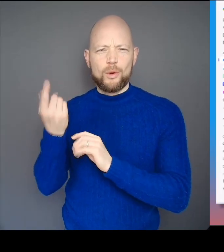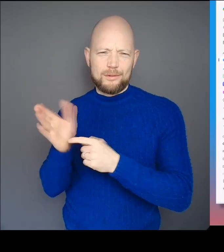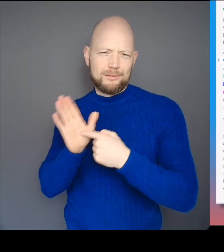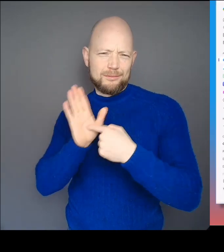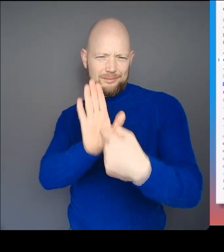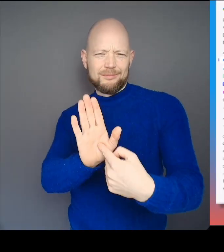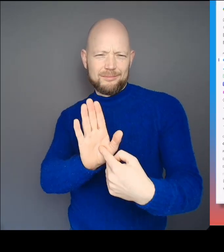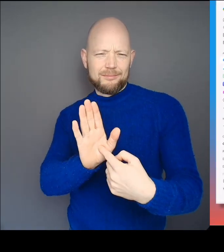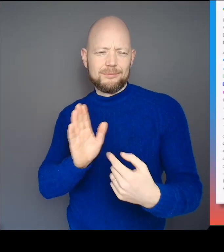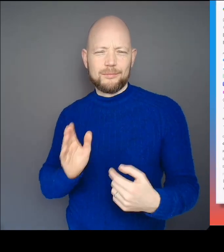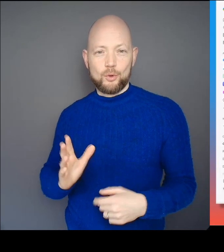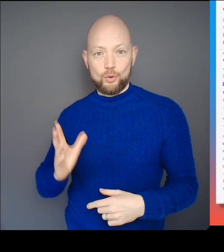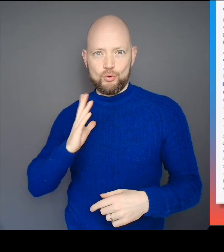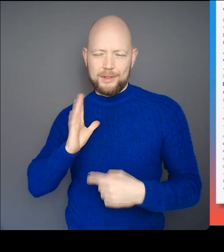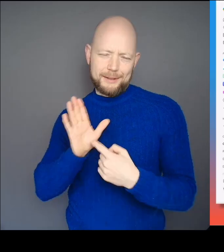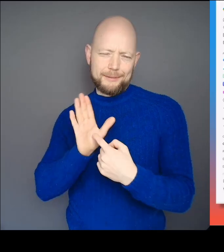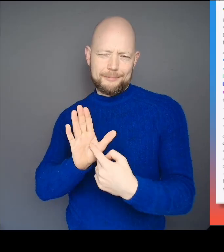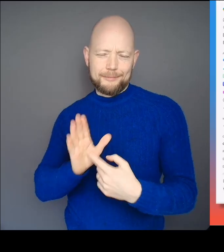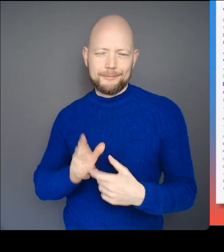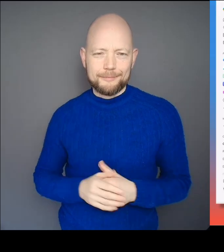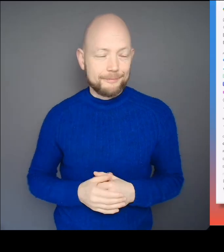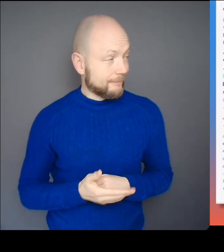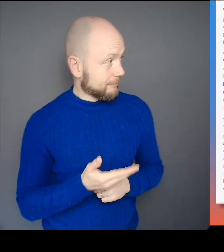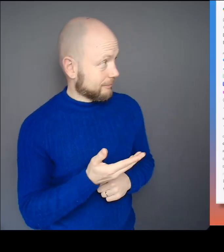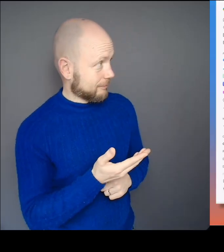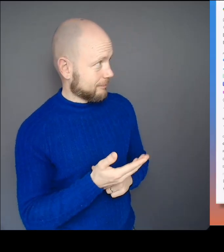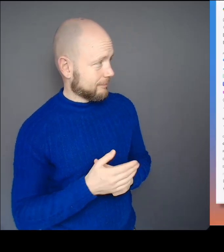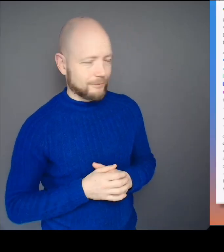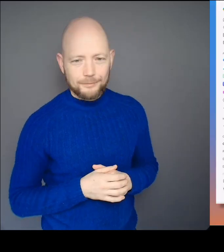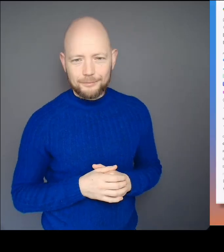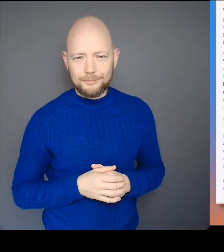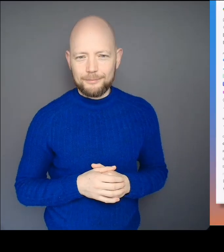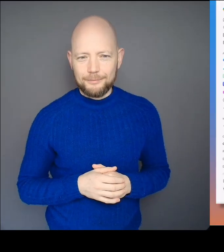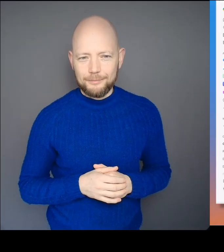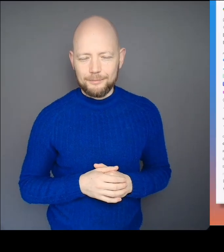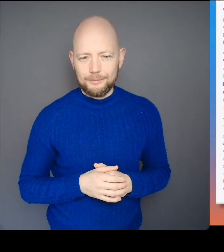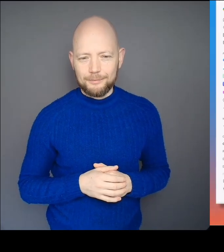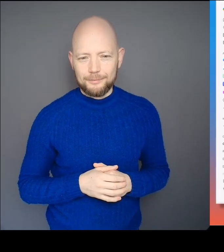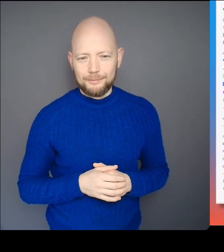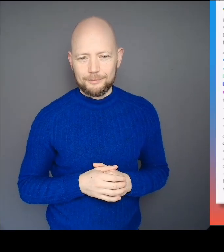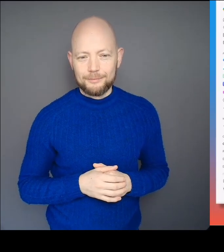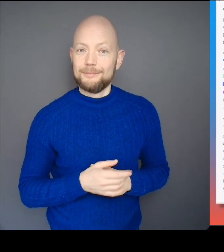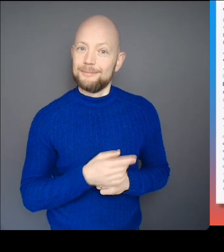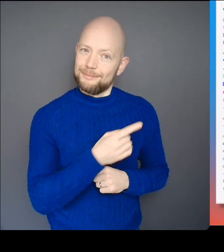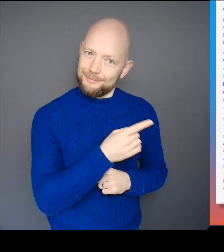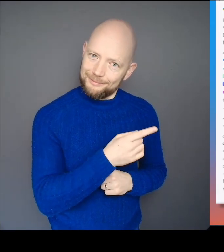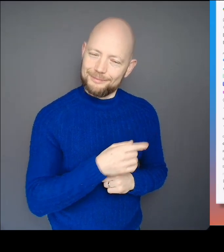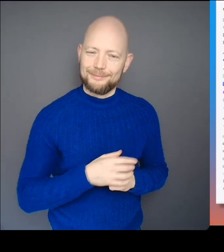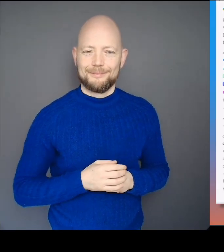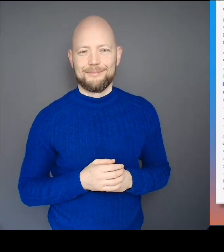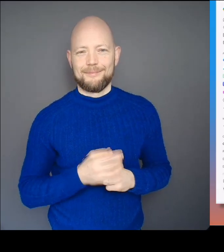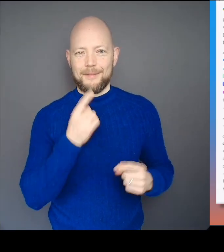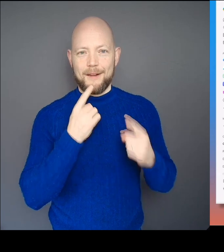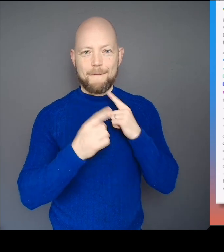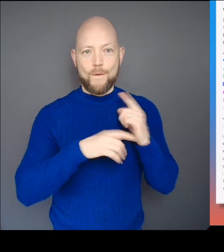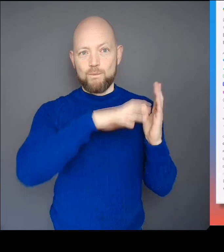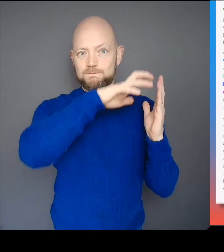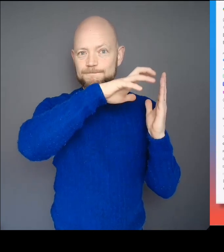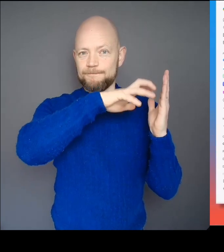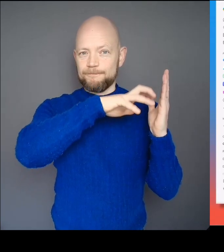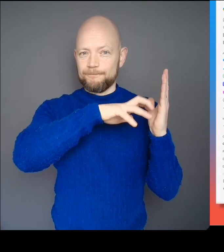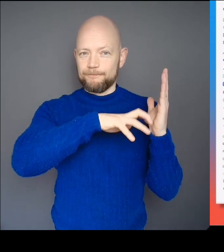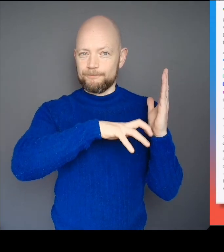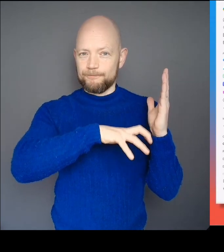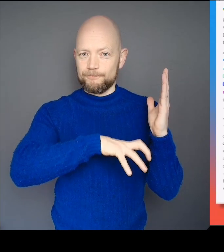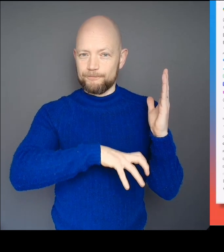and have a look at one that I've done earlier, then you'll see the response, because it comes back with something here that's got all of this